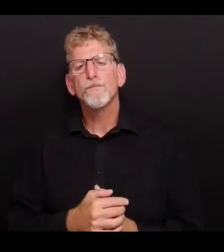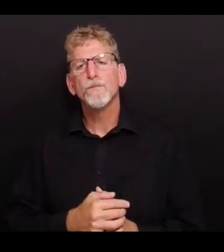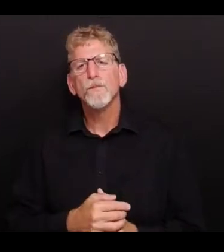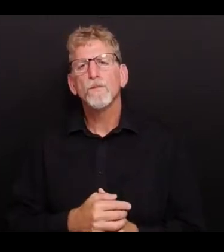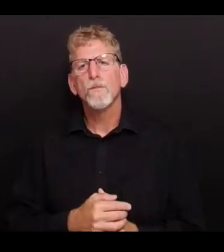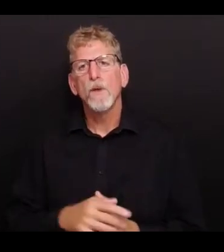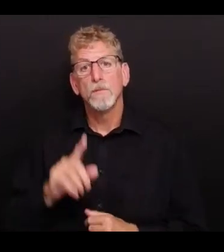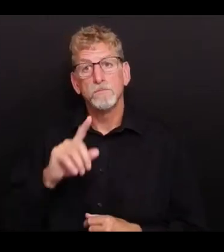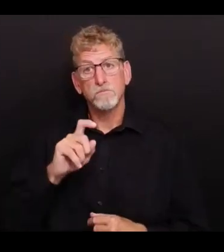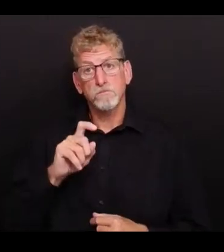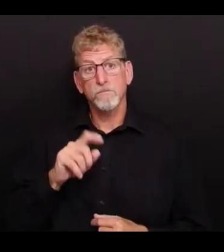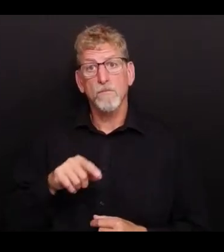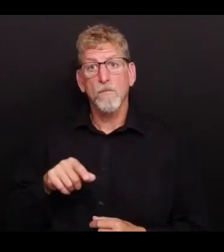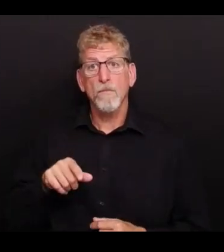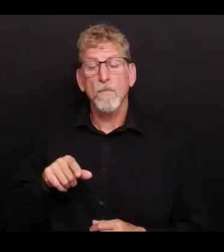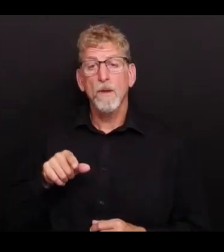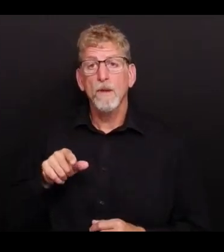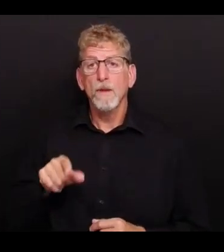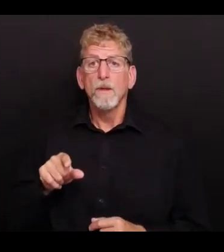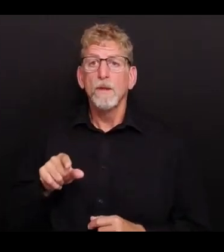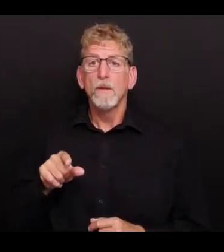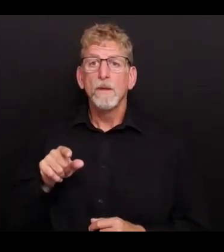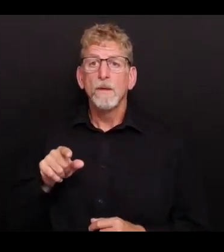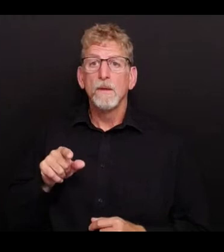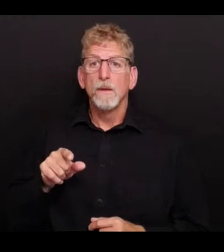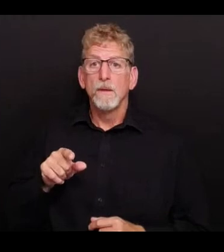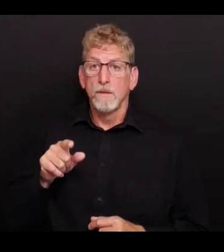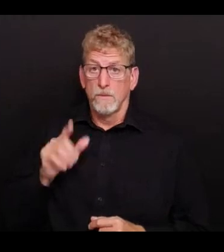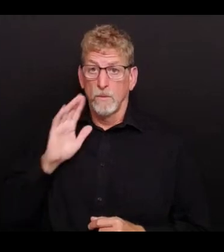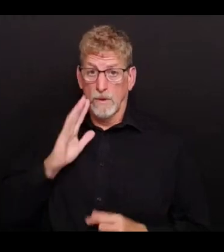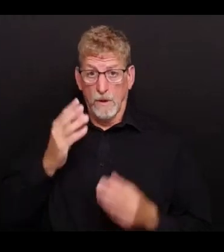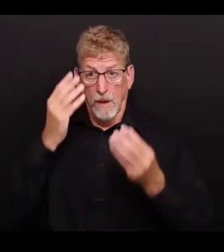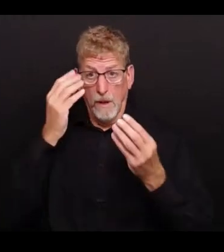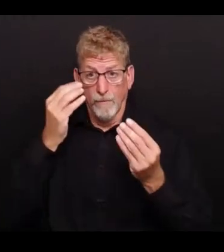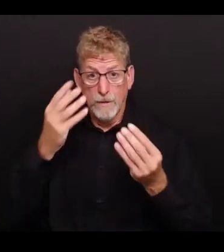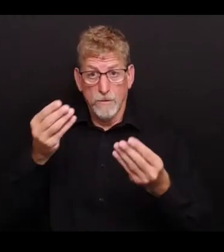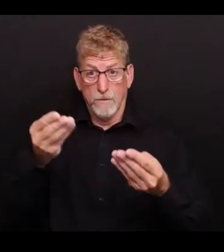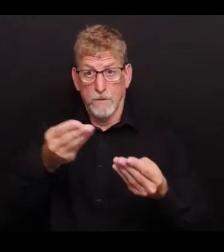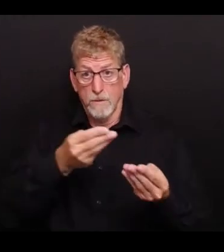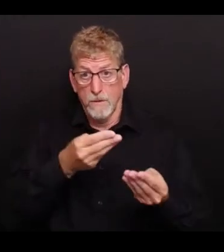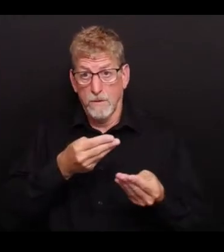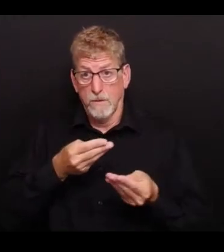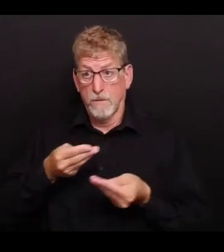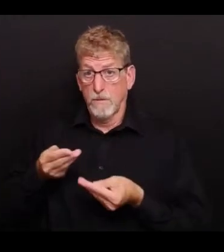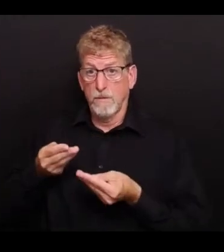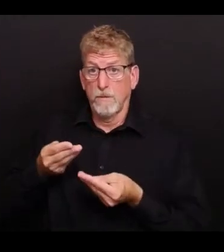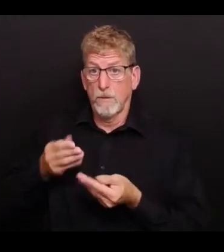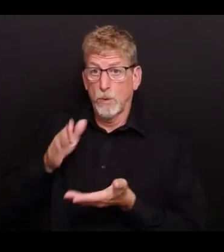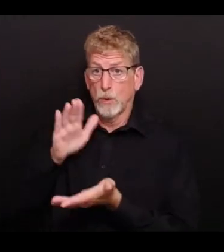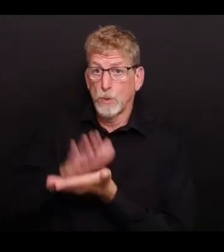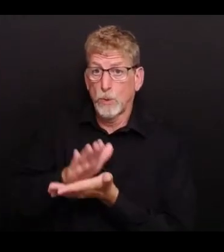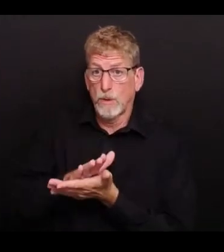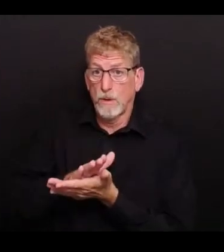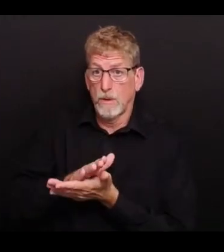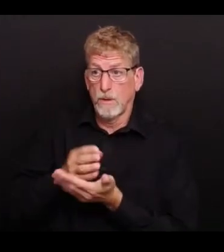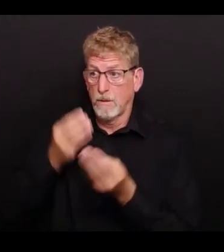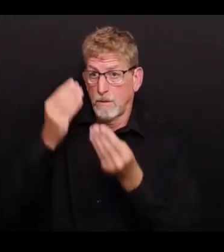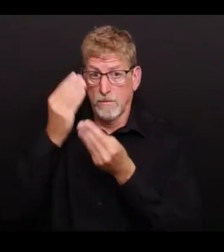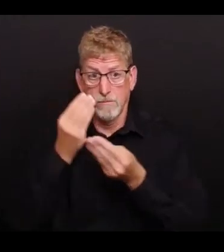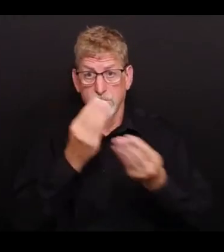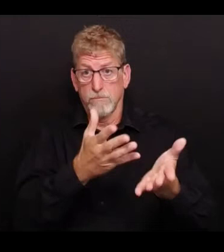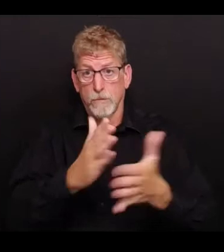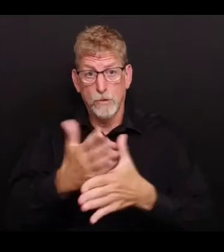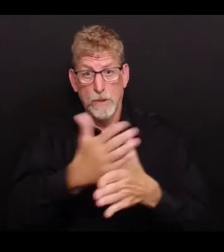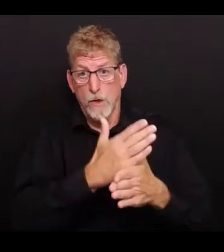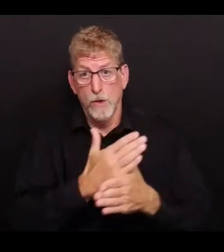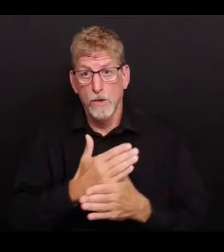leaders and our communities. Bill, to your second question, as you know, the governor has said